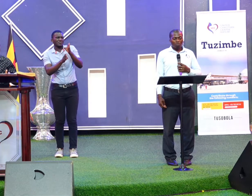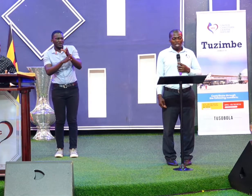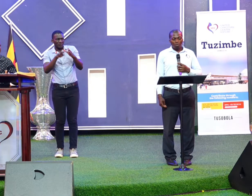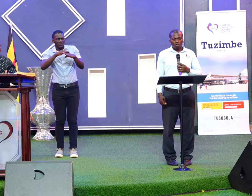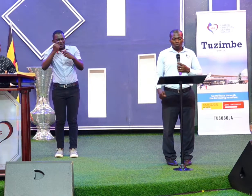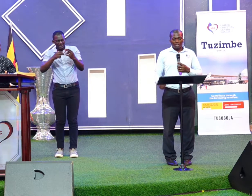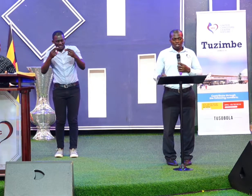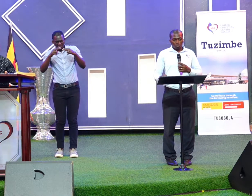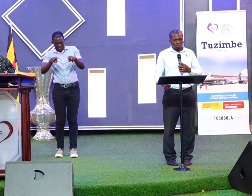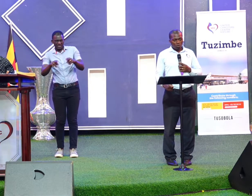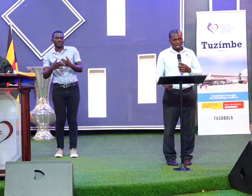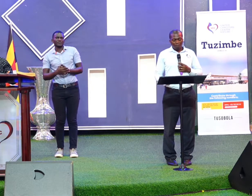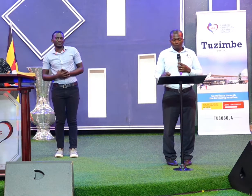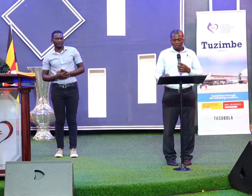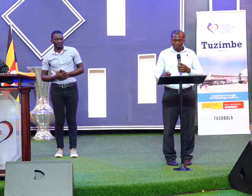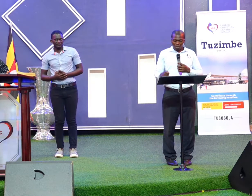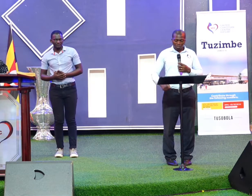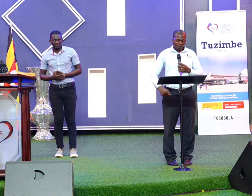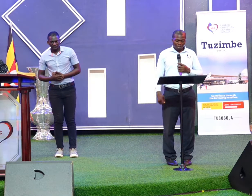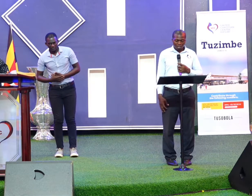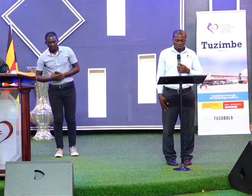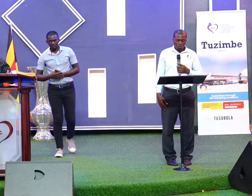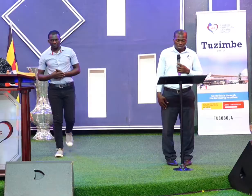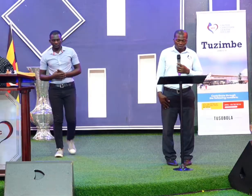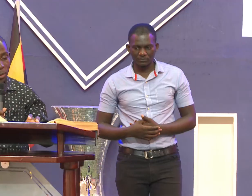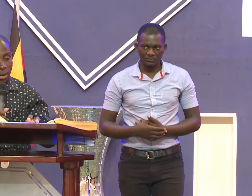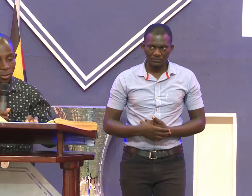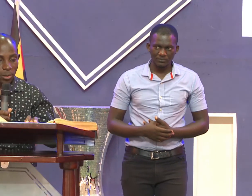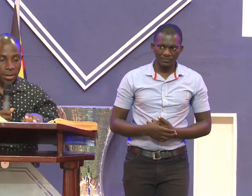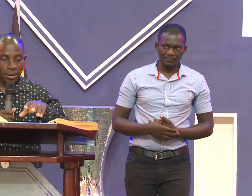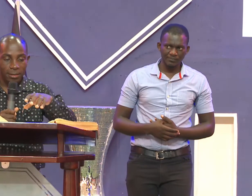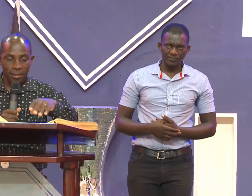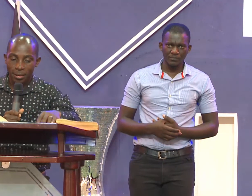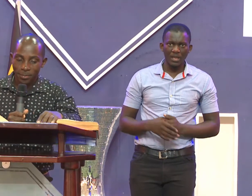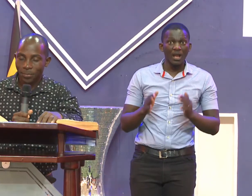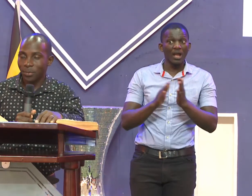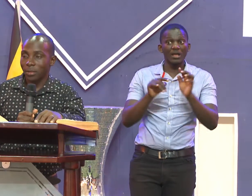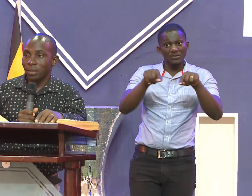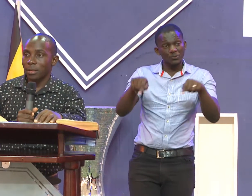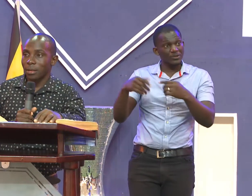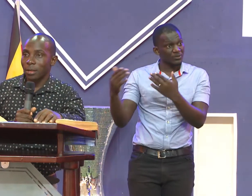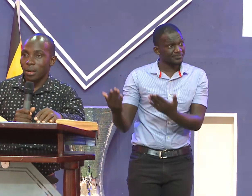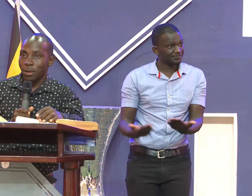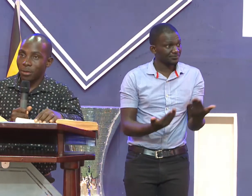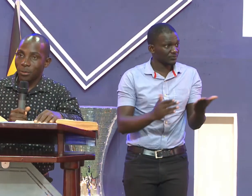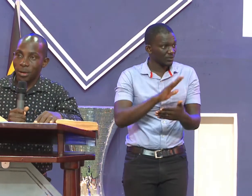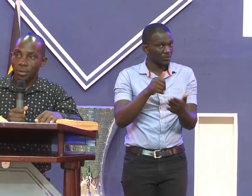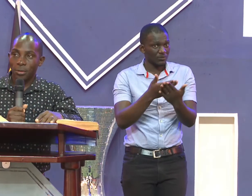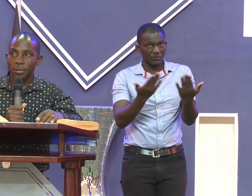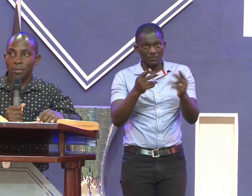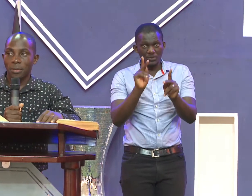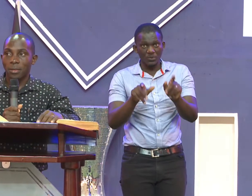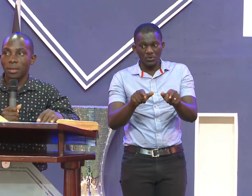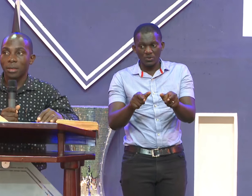also be able to put a stone about something that is going on. And we welcome all of you.